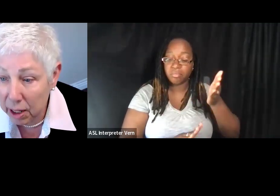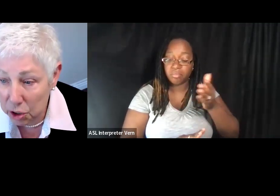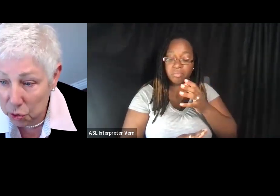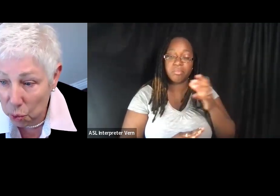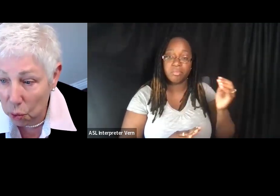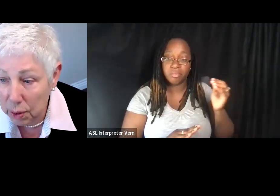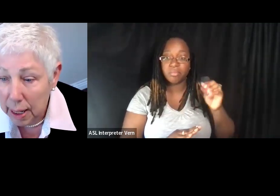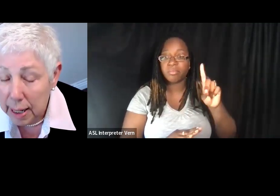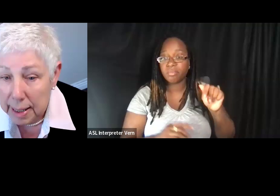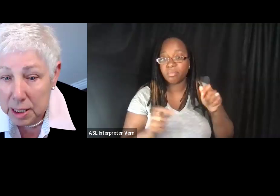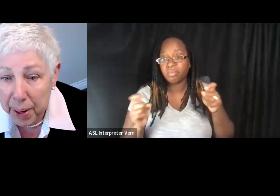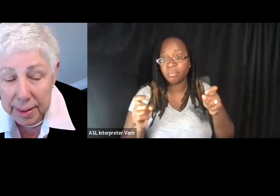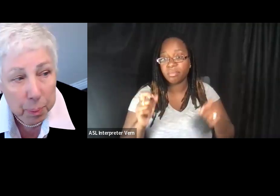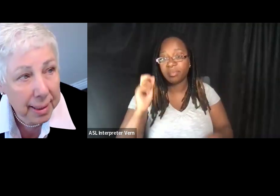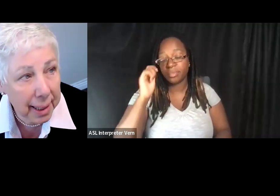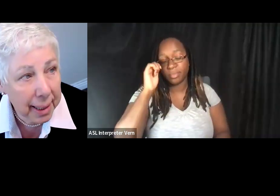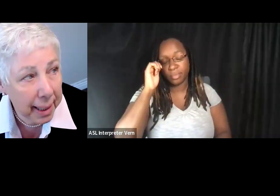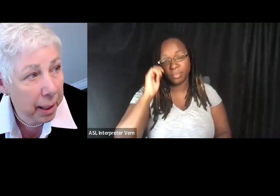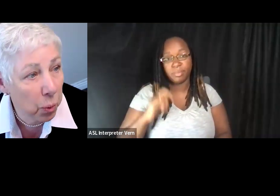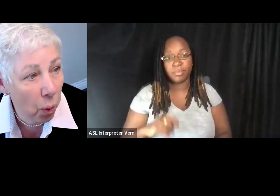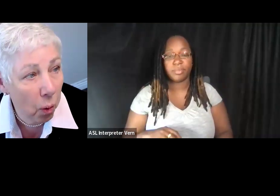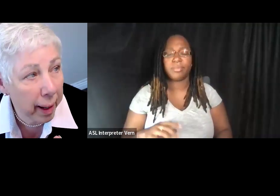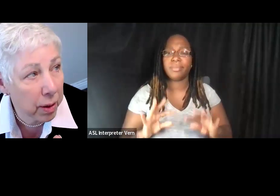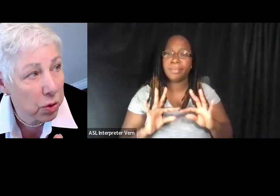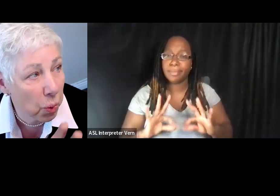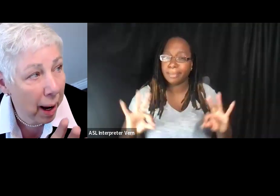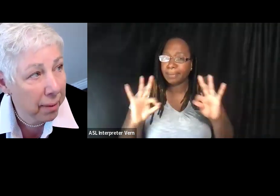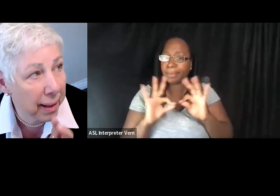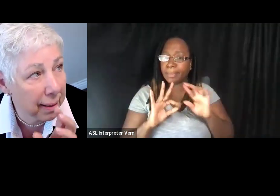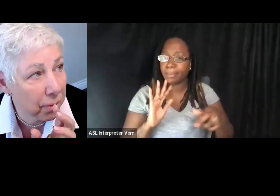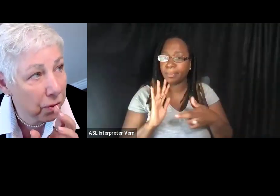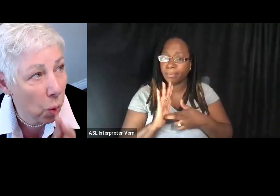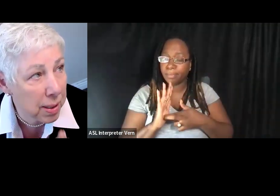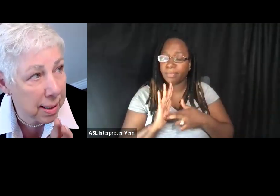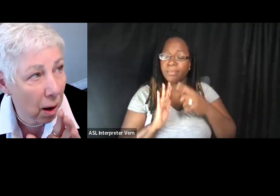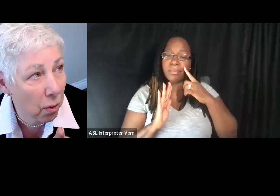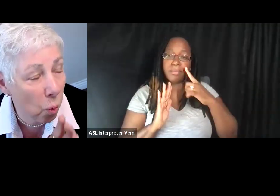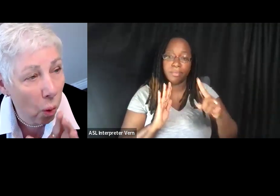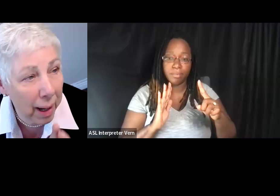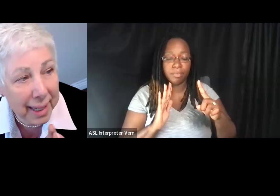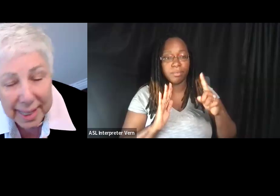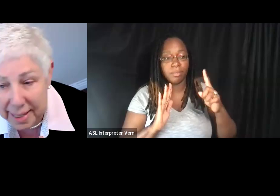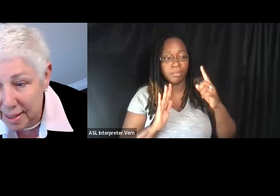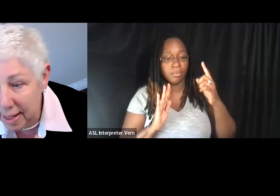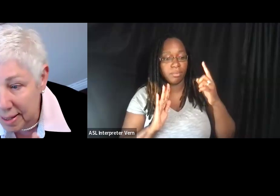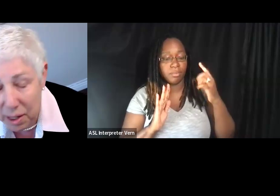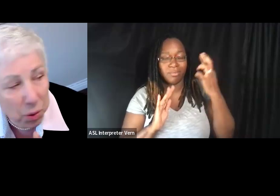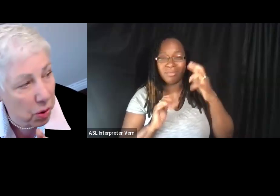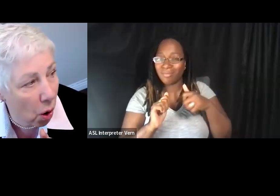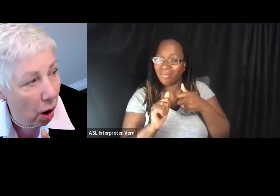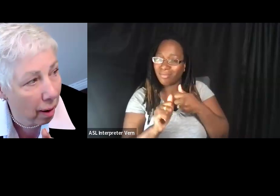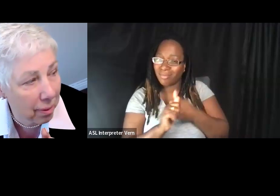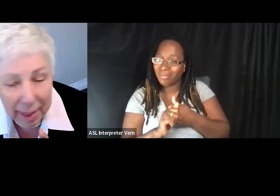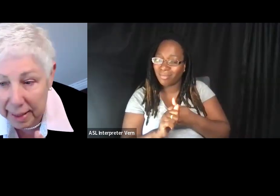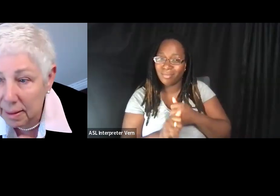disability controlled. This plays a key role in the driving force of what it is that